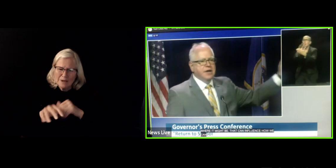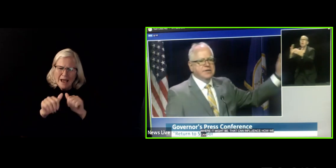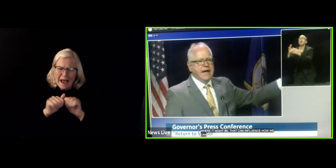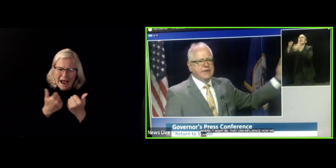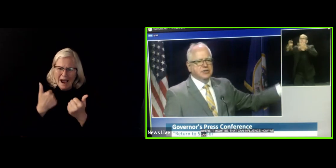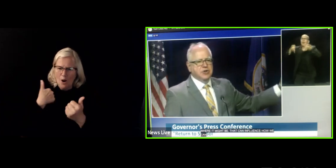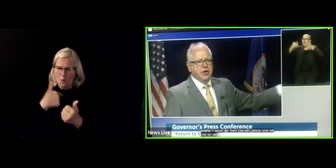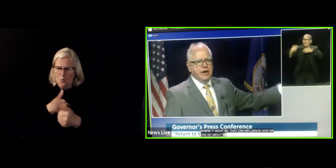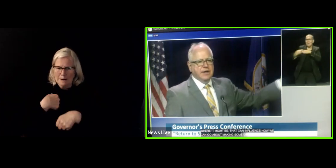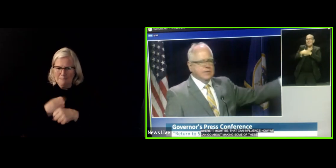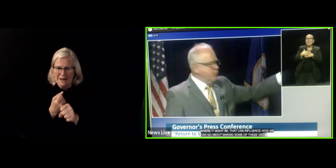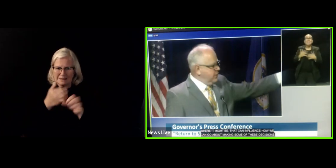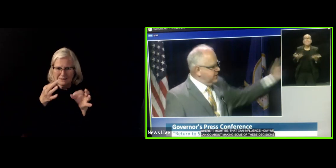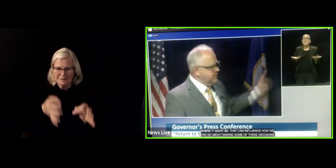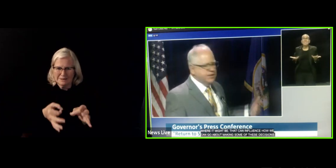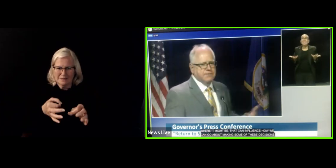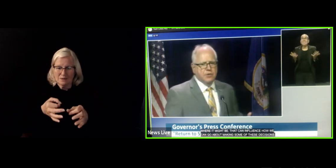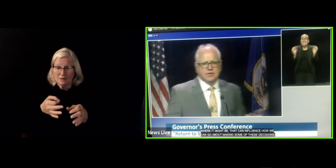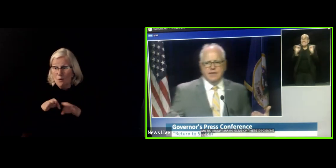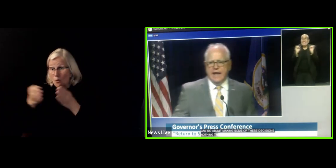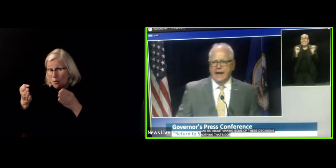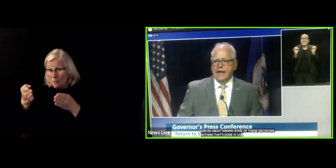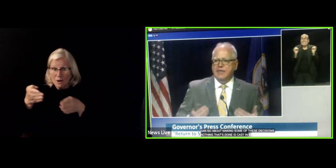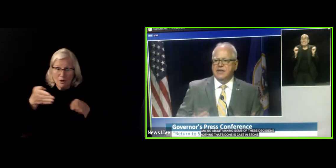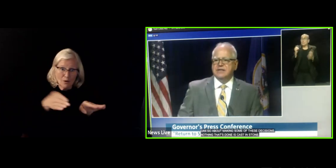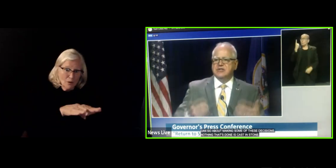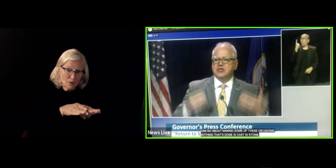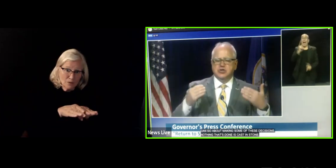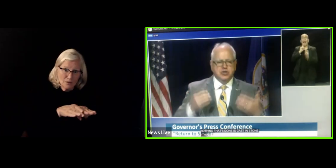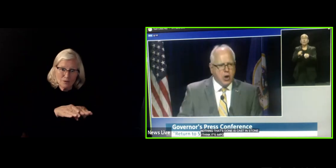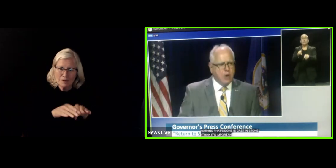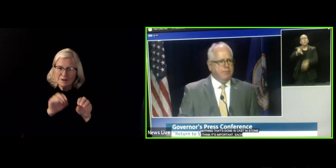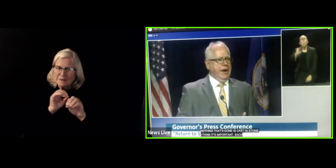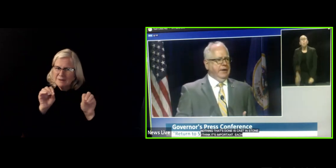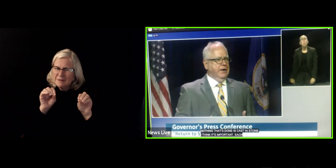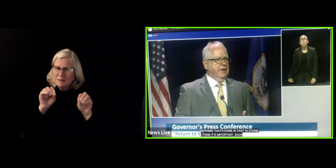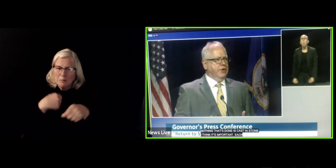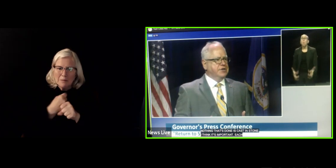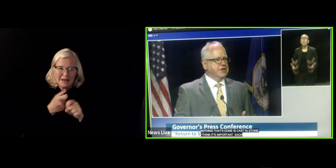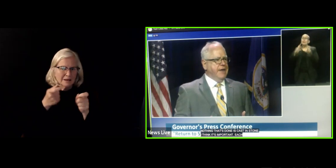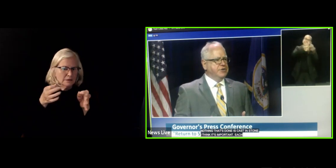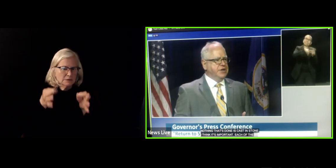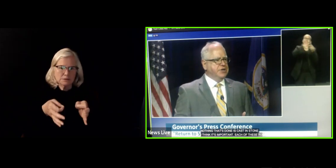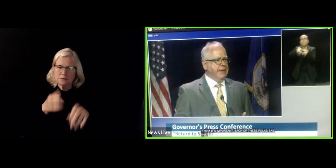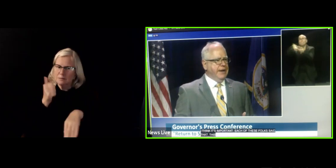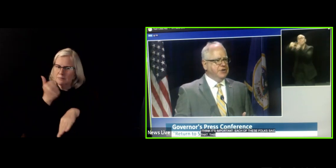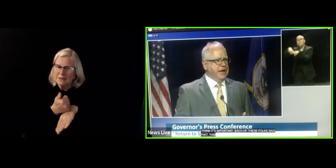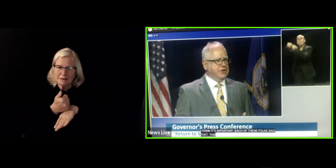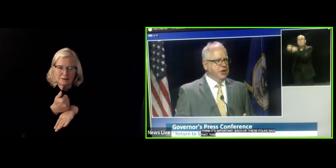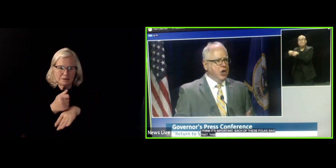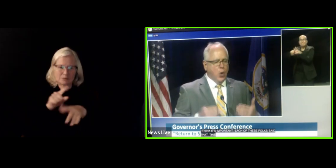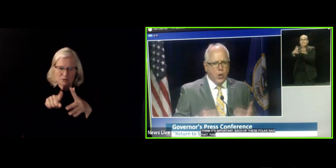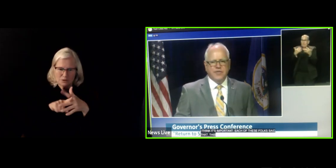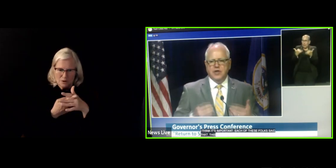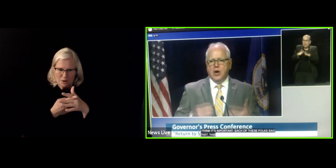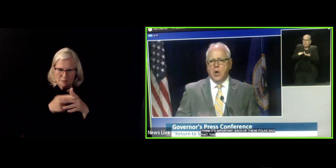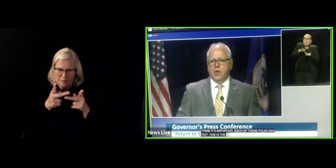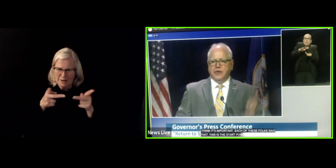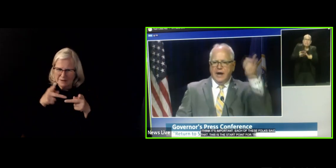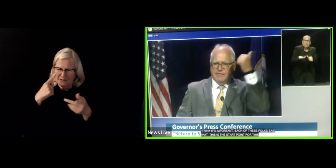done is cast in stone. I think it's important each of these folks said that. This is the start point for this conversation about education with